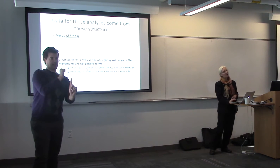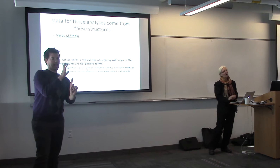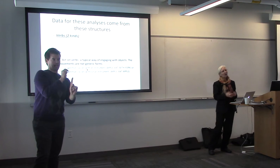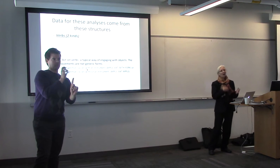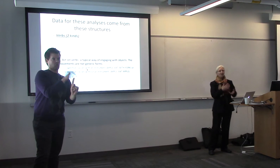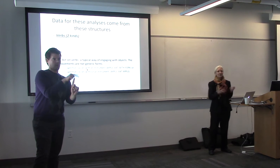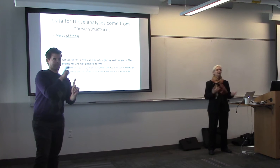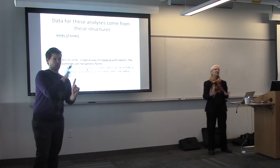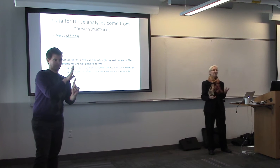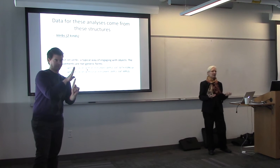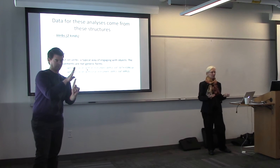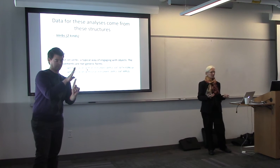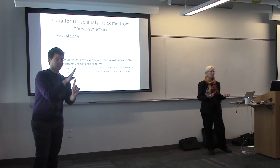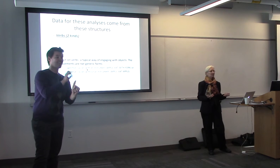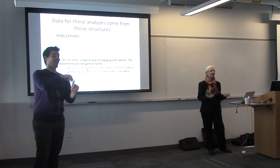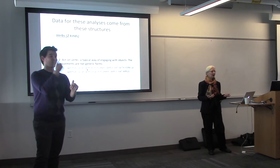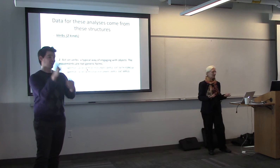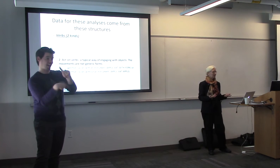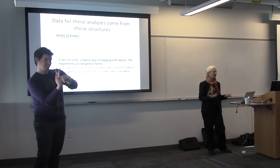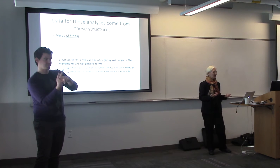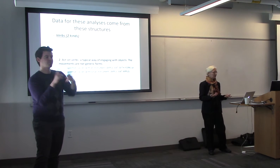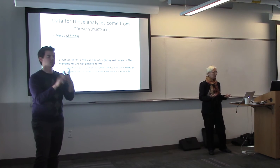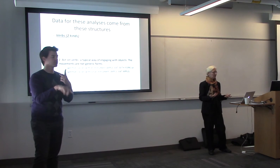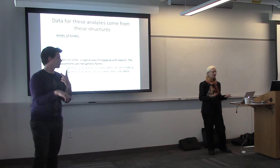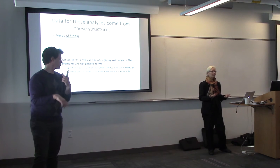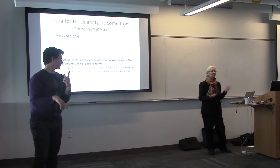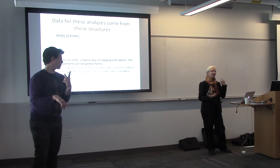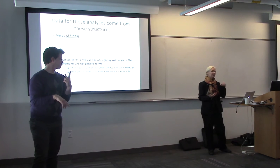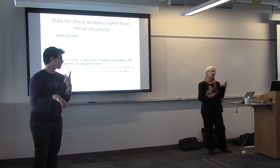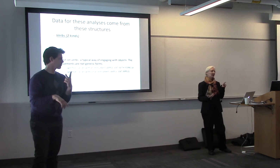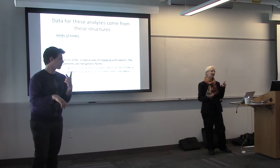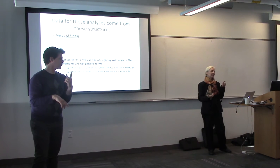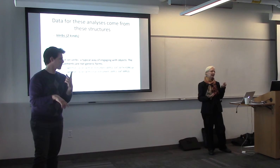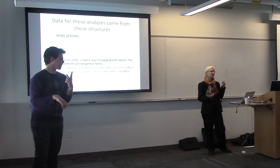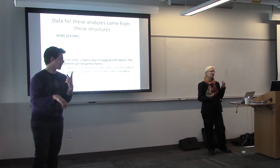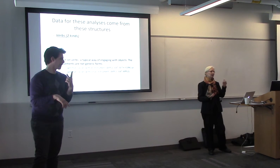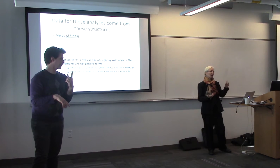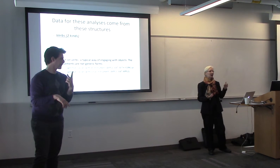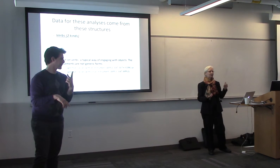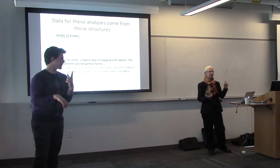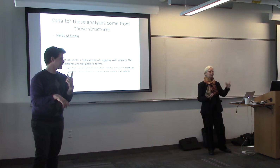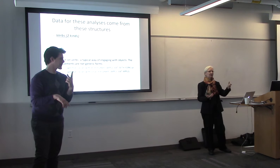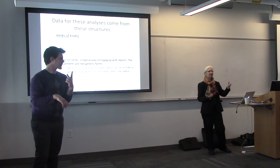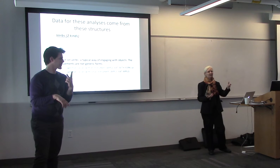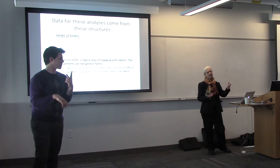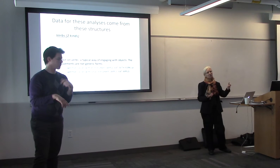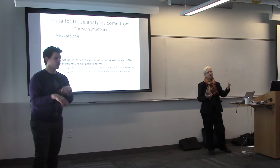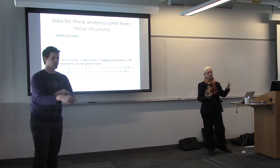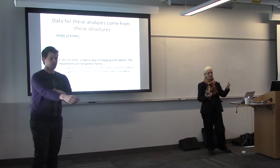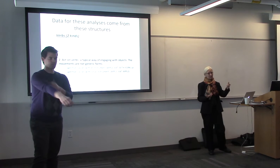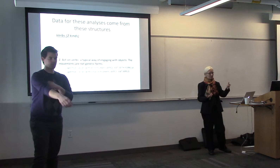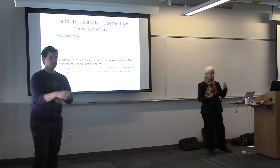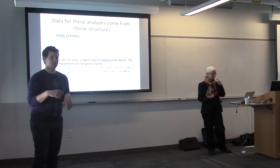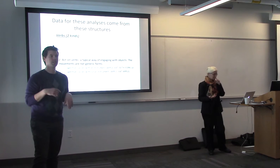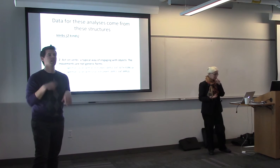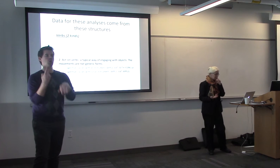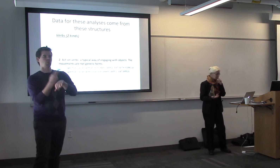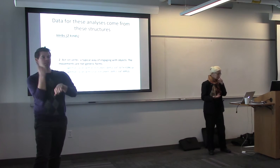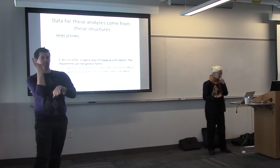kind are also engaging act-on verbs, but they are engaging with objects vis-a-vis an